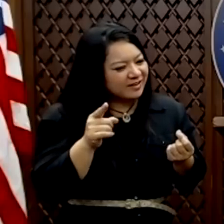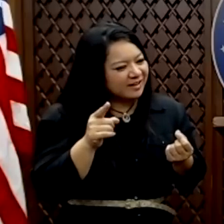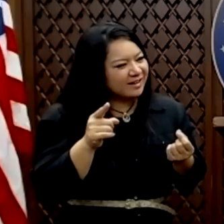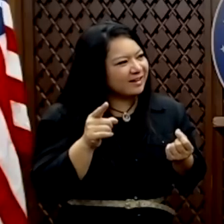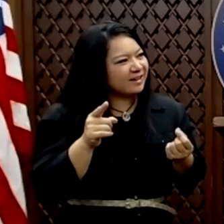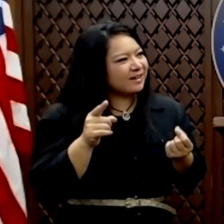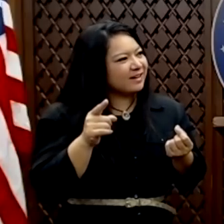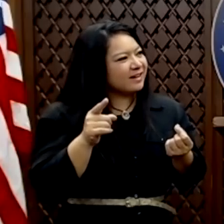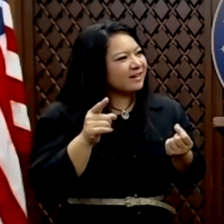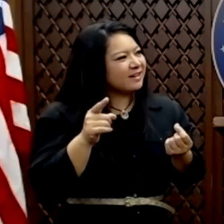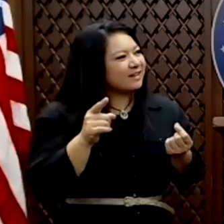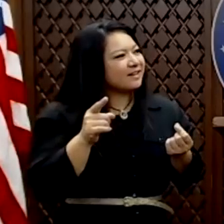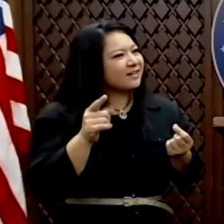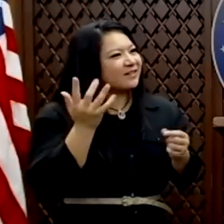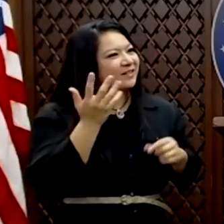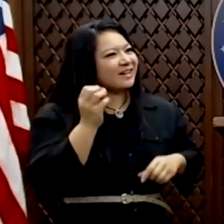about